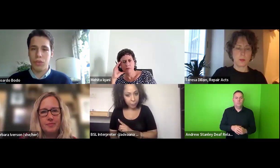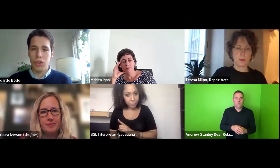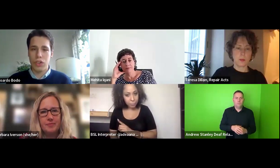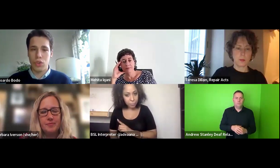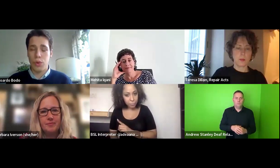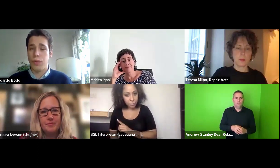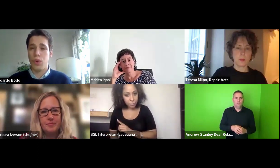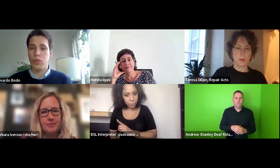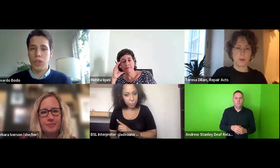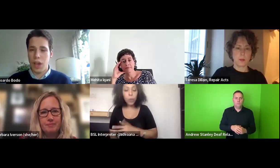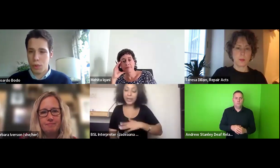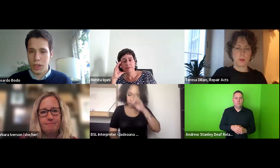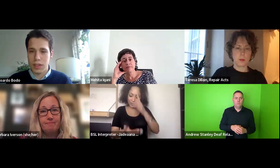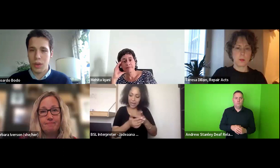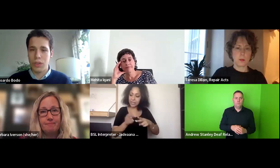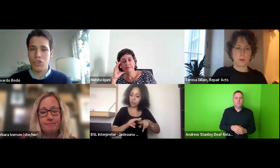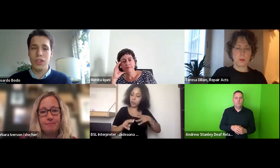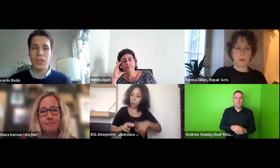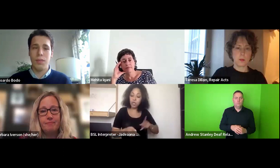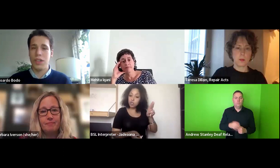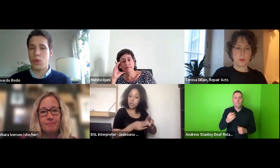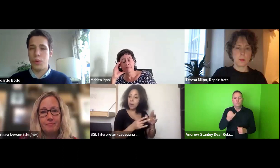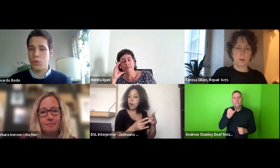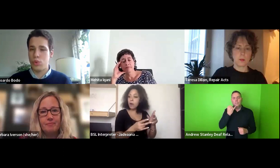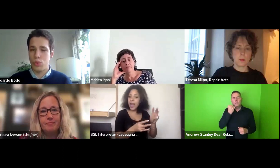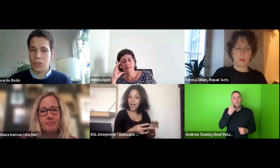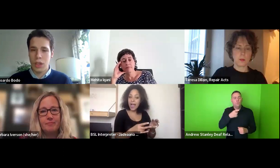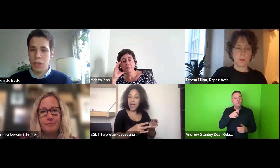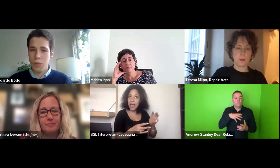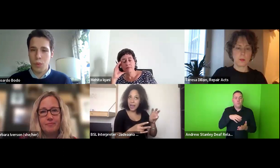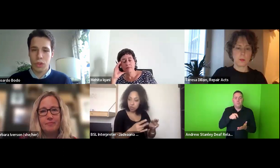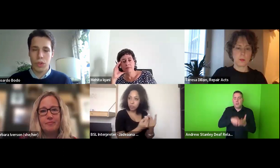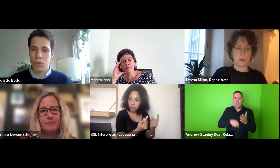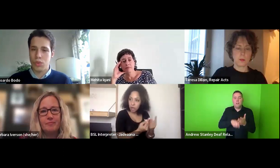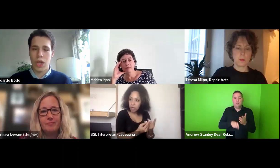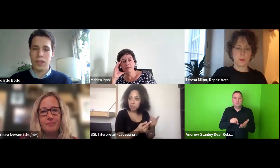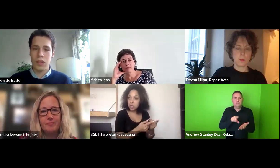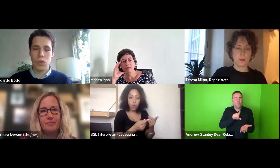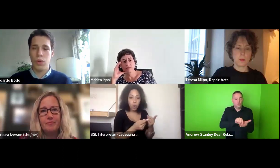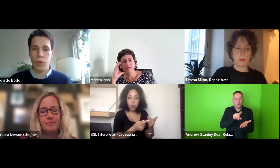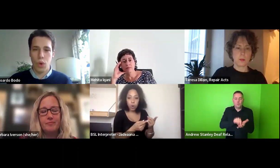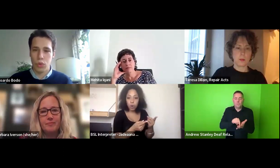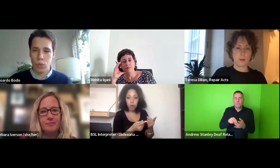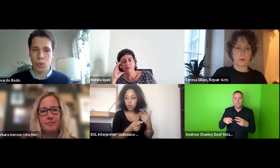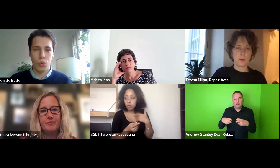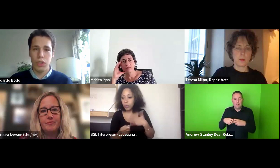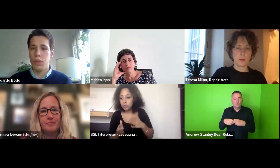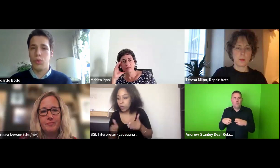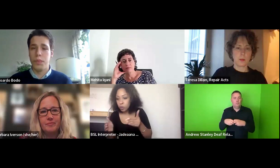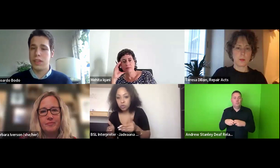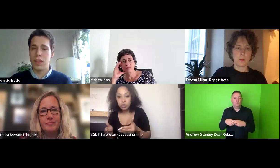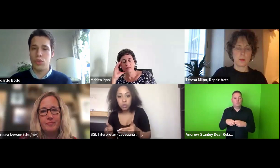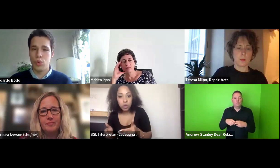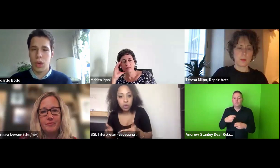cheap electronics or if we want to decarbonize our energy system. That's why we need to choose if we want resource justice or if we want to